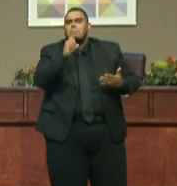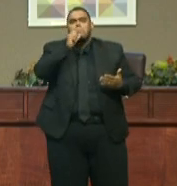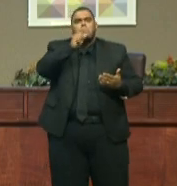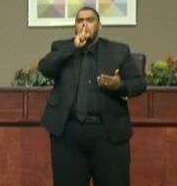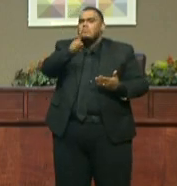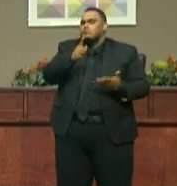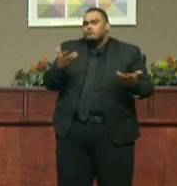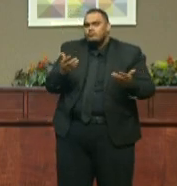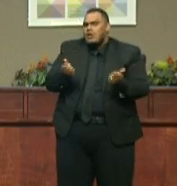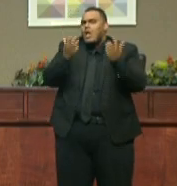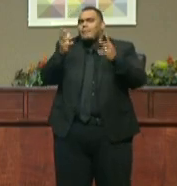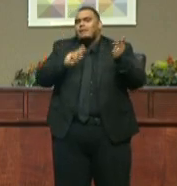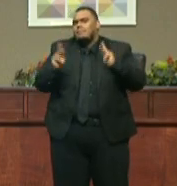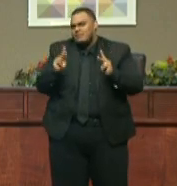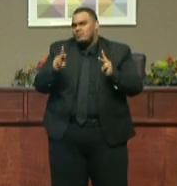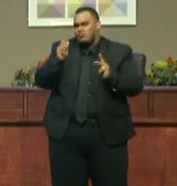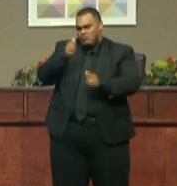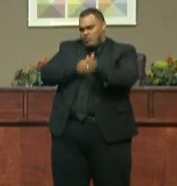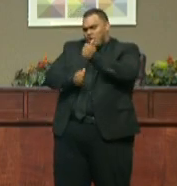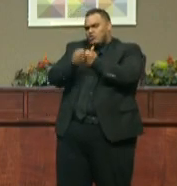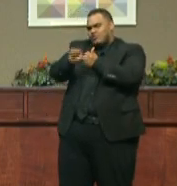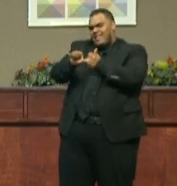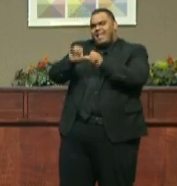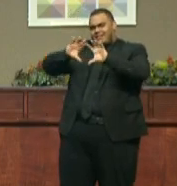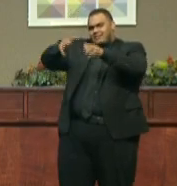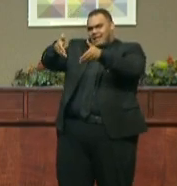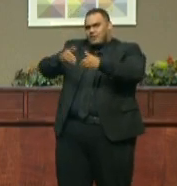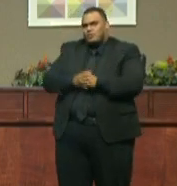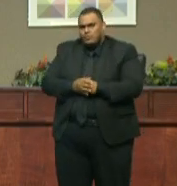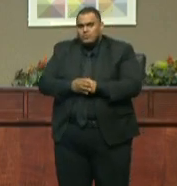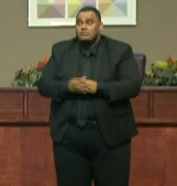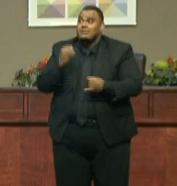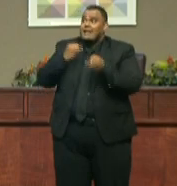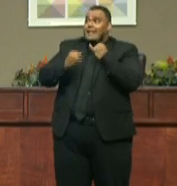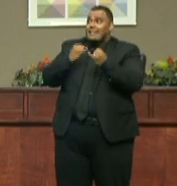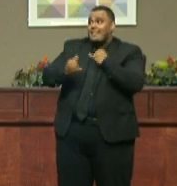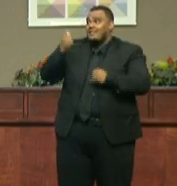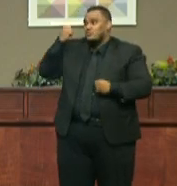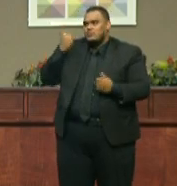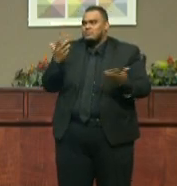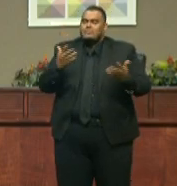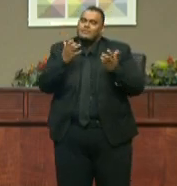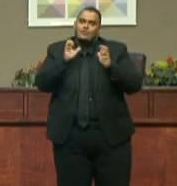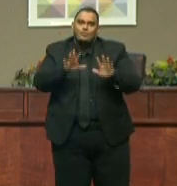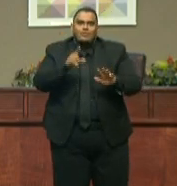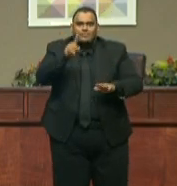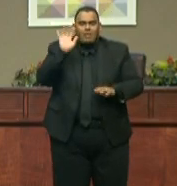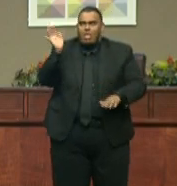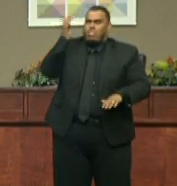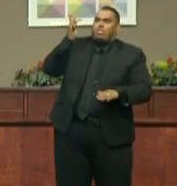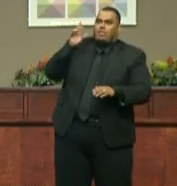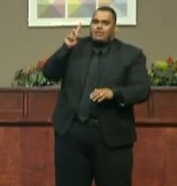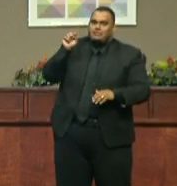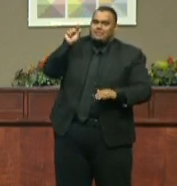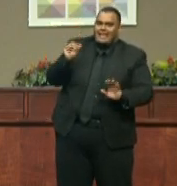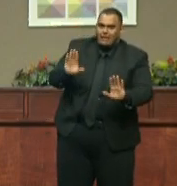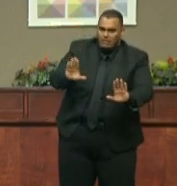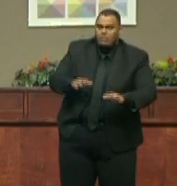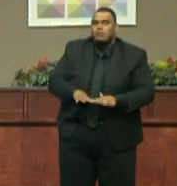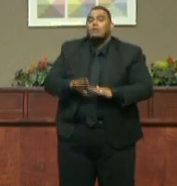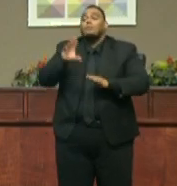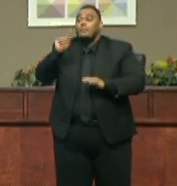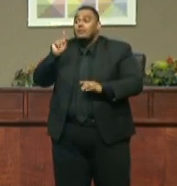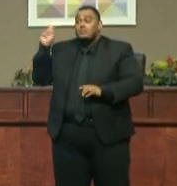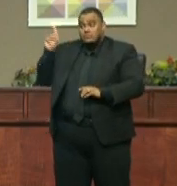And the next slide, please. This is the thing, last one. I don't want you to get data sick. But this is also an important